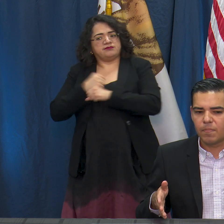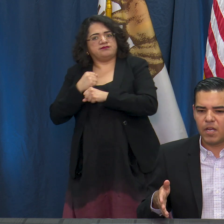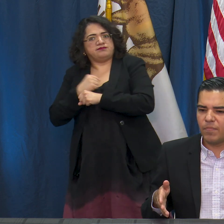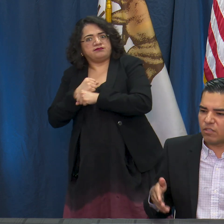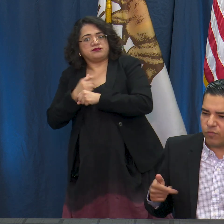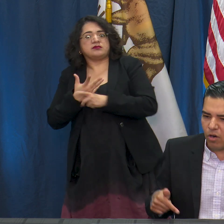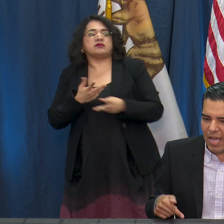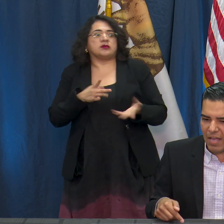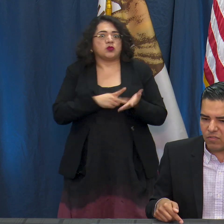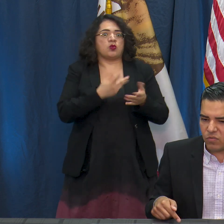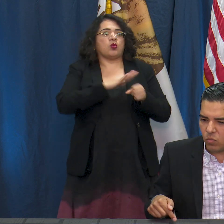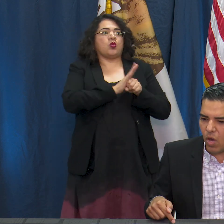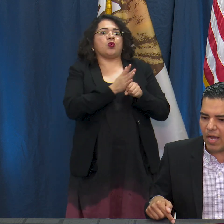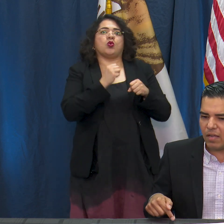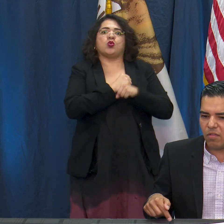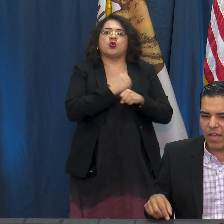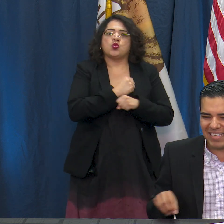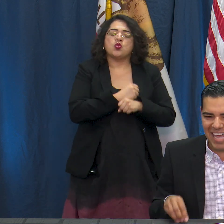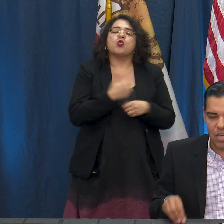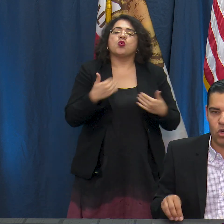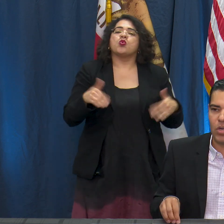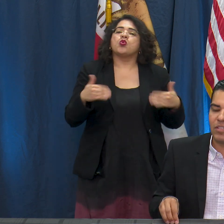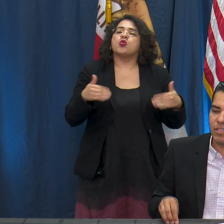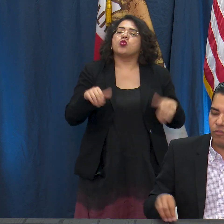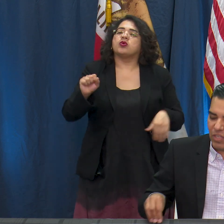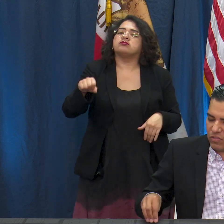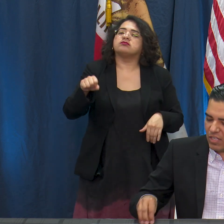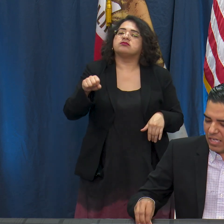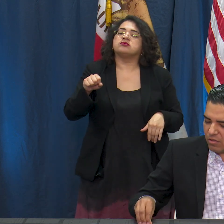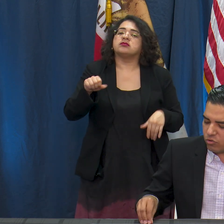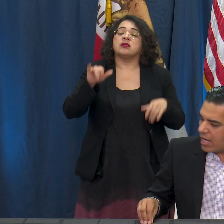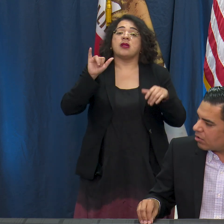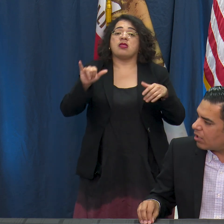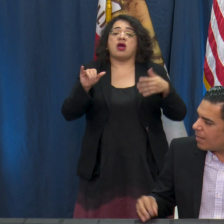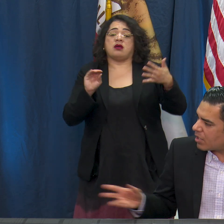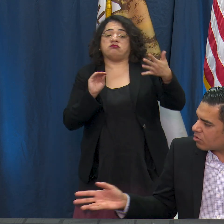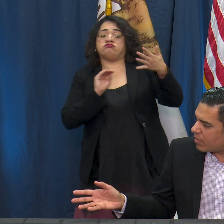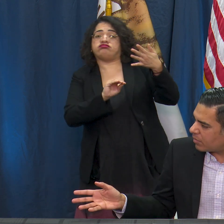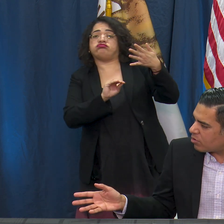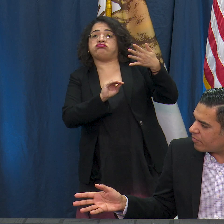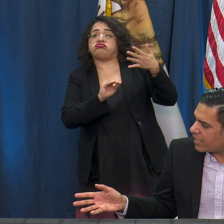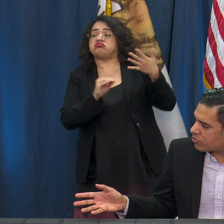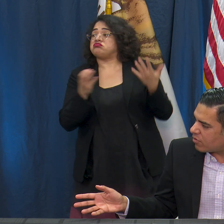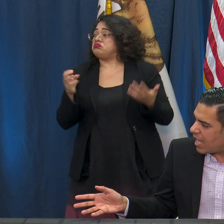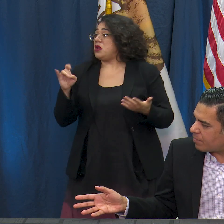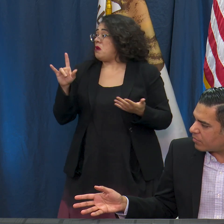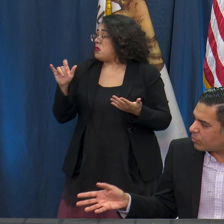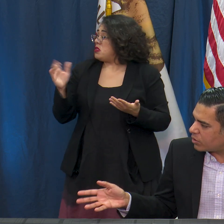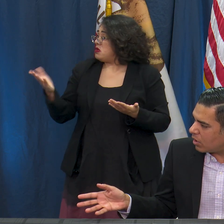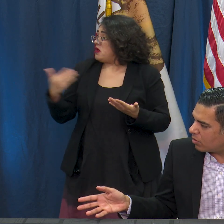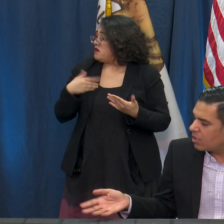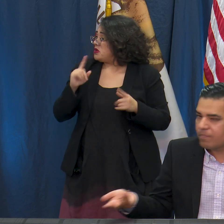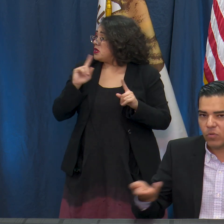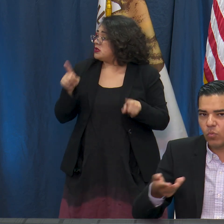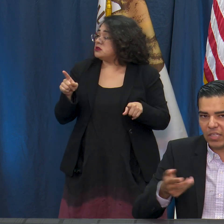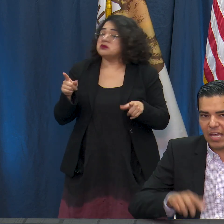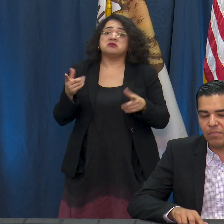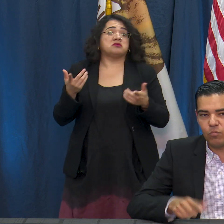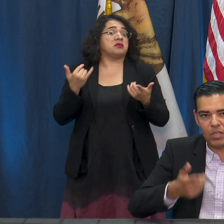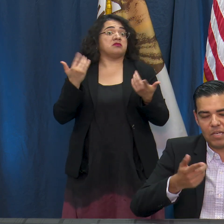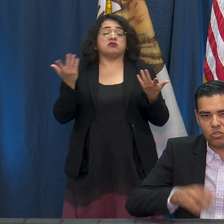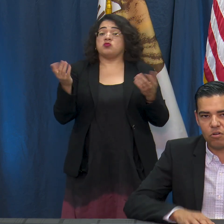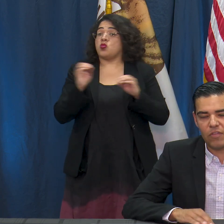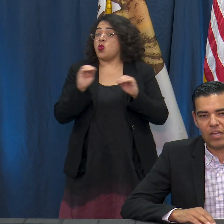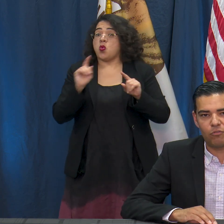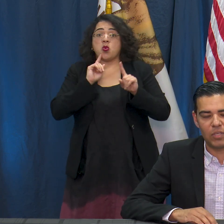monitoring. As far as why that category itself isn't in the tracker, I'm not sure if Emily, you have an answer to that, but if we don't, we